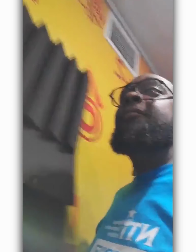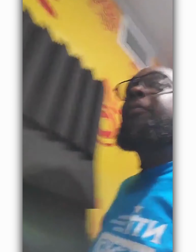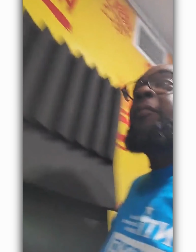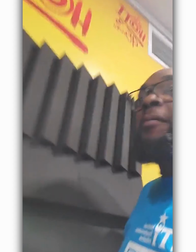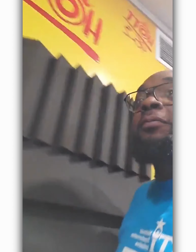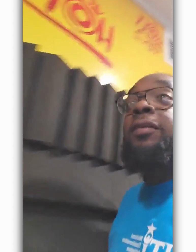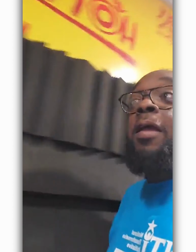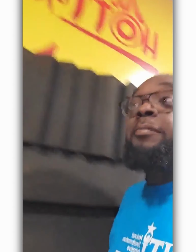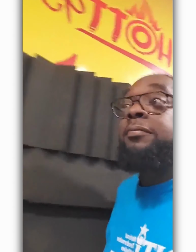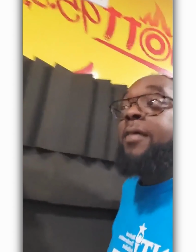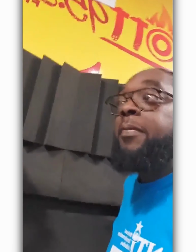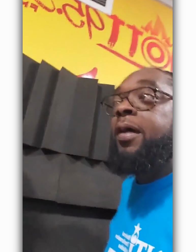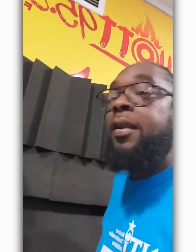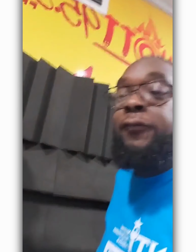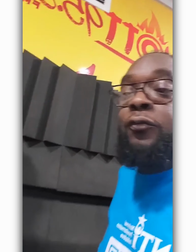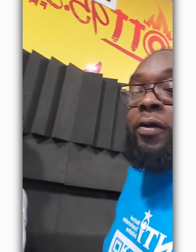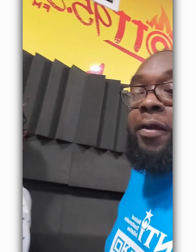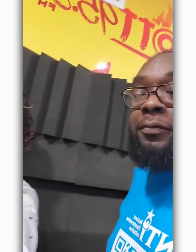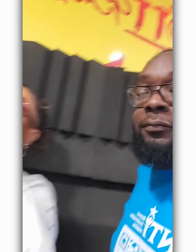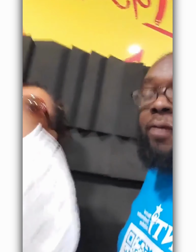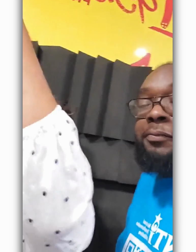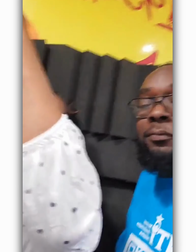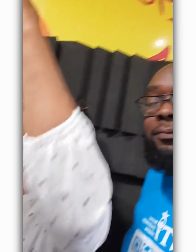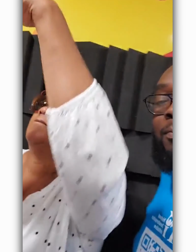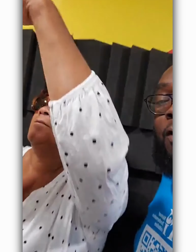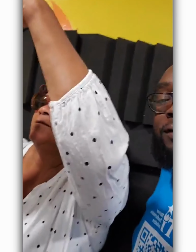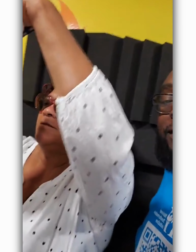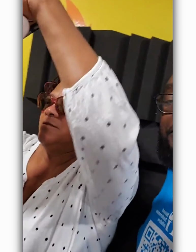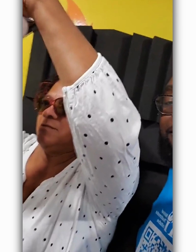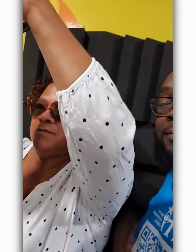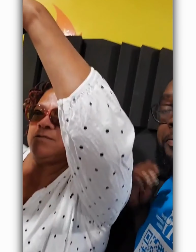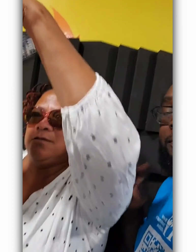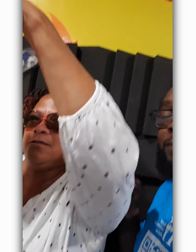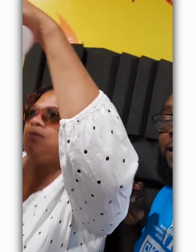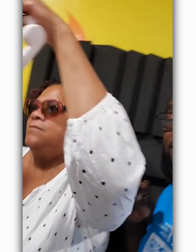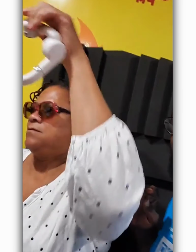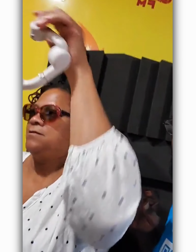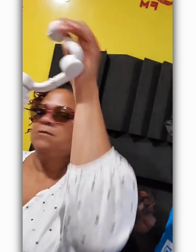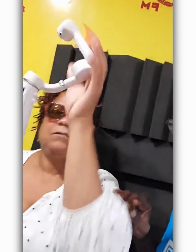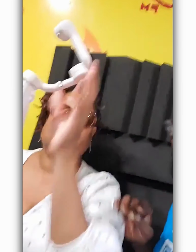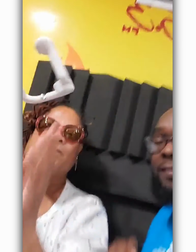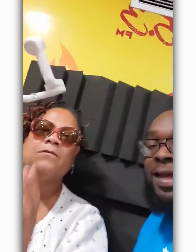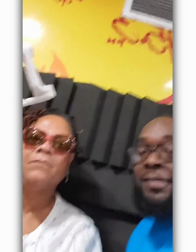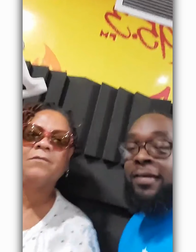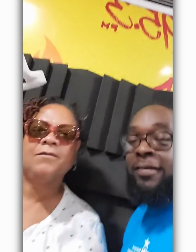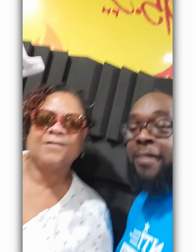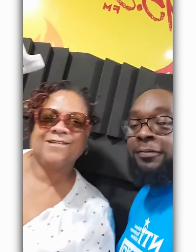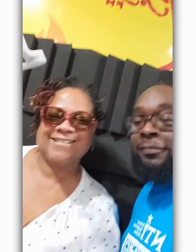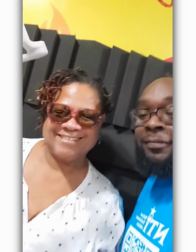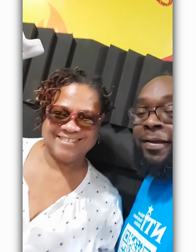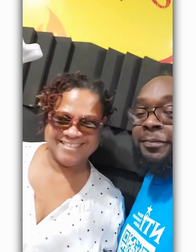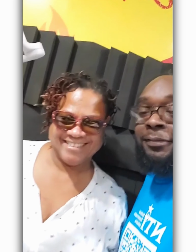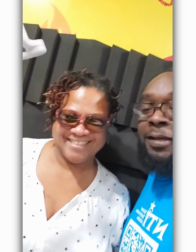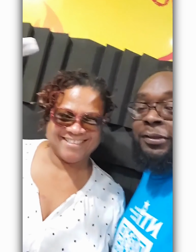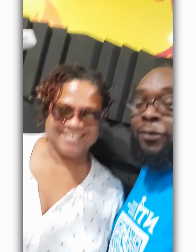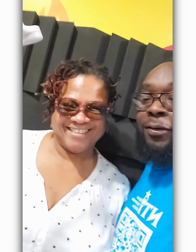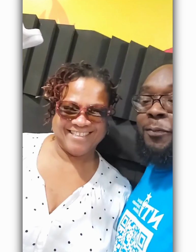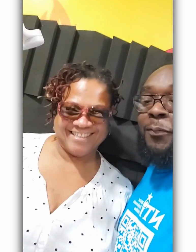Sluggy, I hear too. I love you though. Manners. All the time. People just say big on themselves, NTI. Now we're talking about